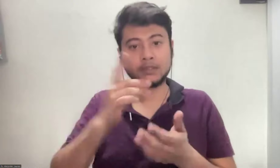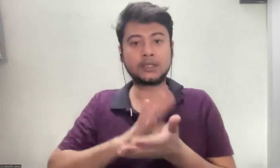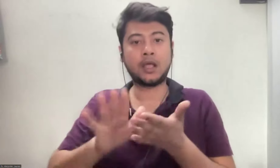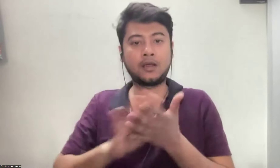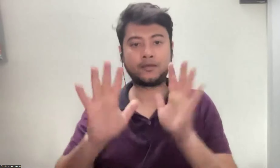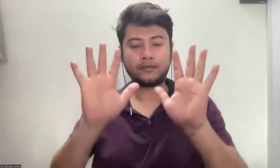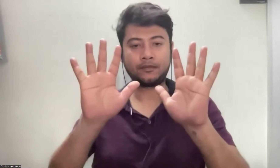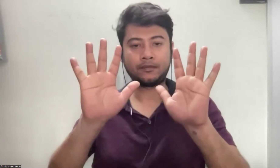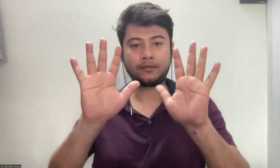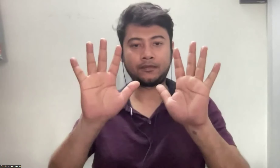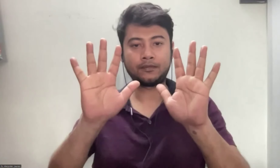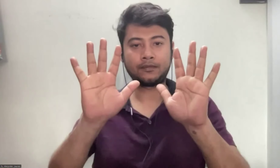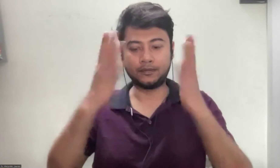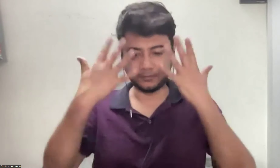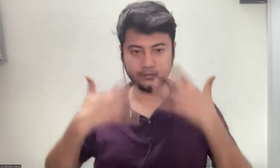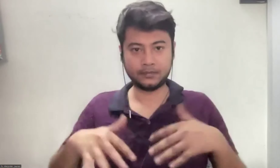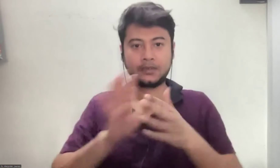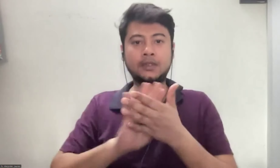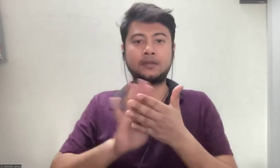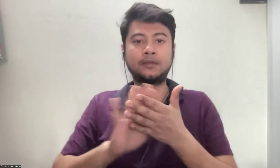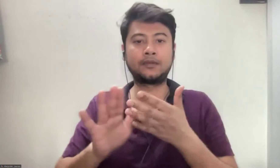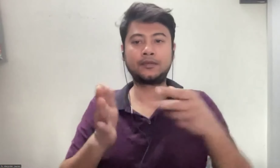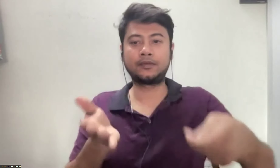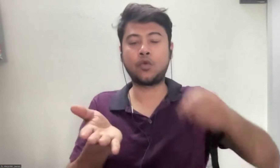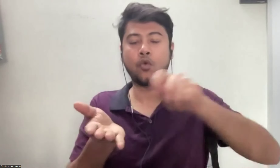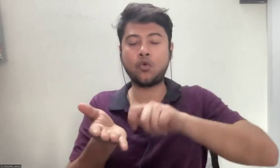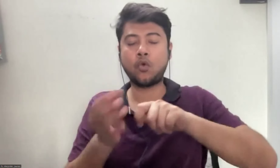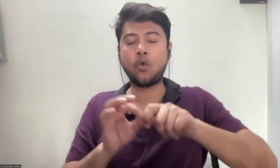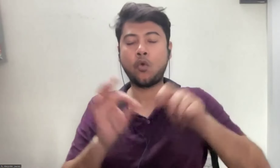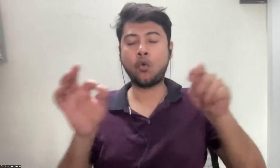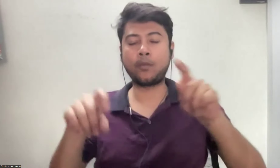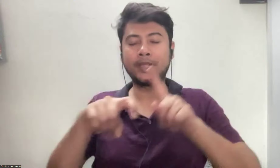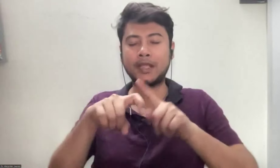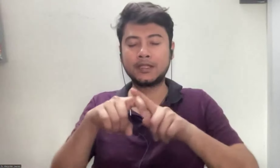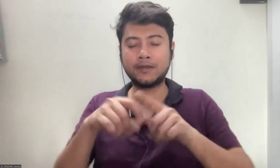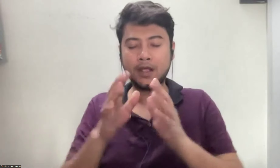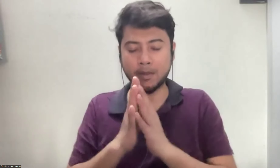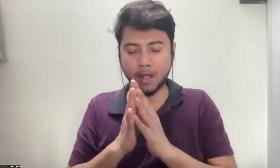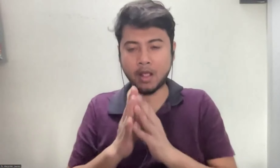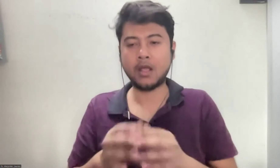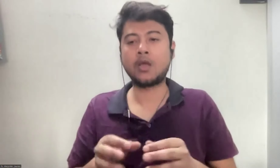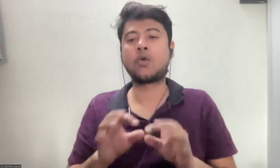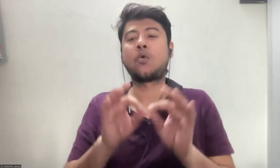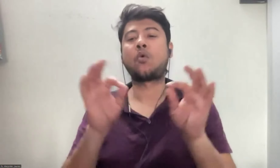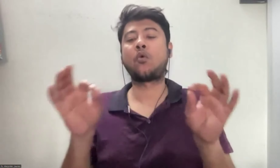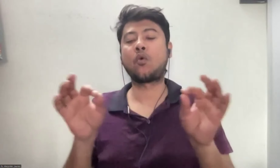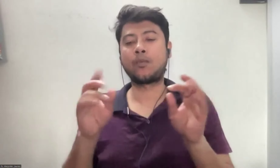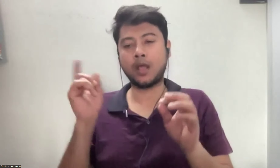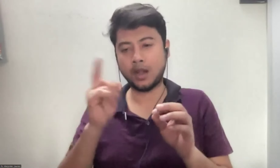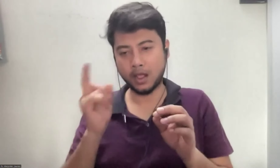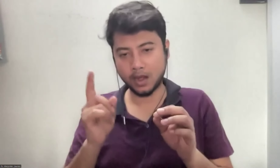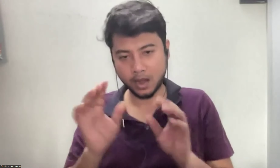So, is that little bit clear? I mean, are you able to understand what we are doing? The first step, we have our puja plate